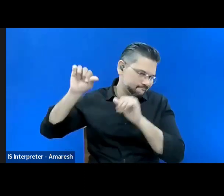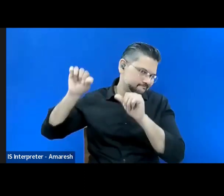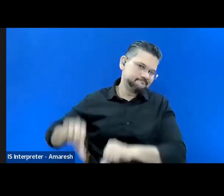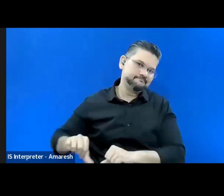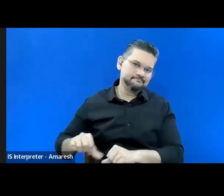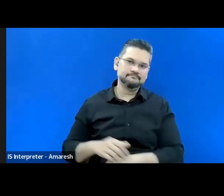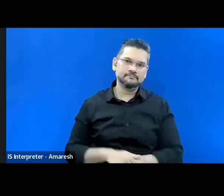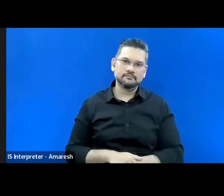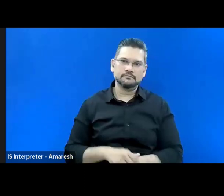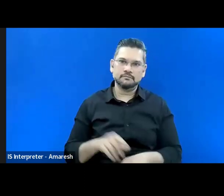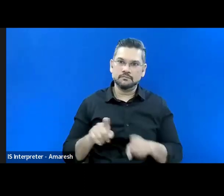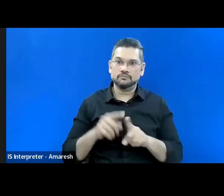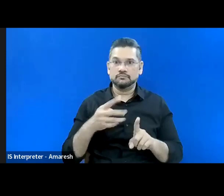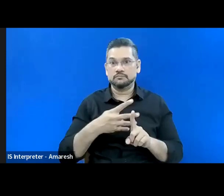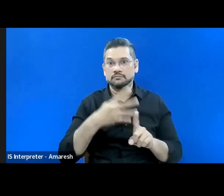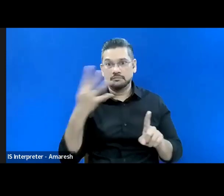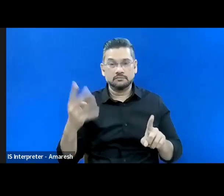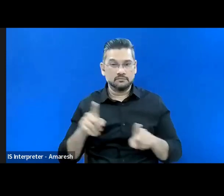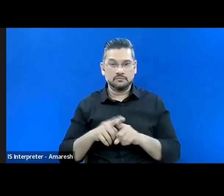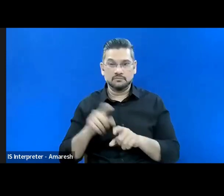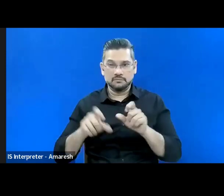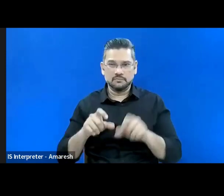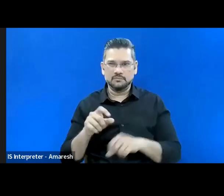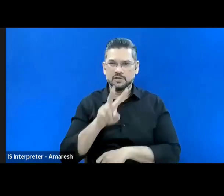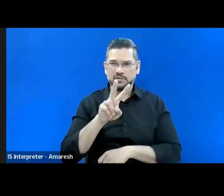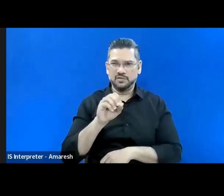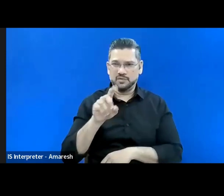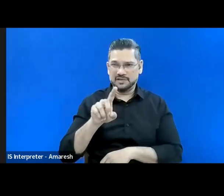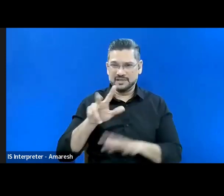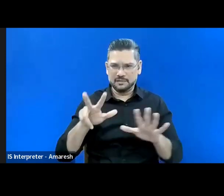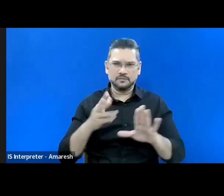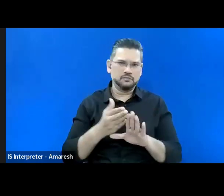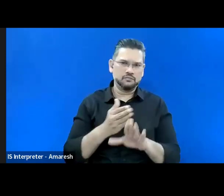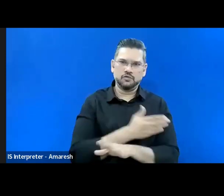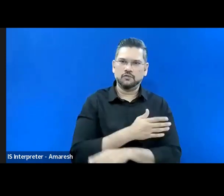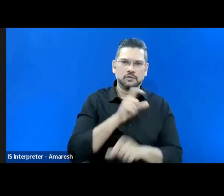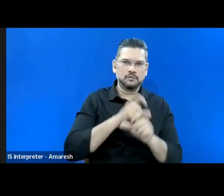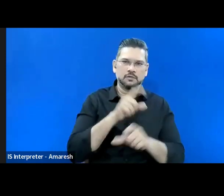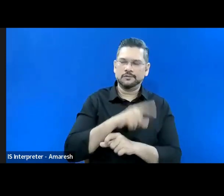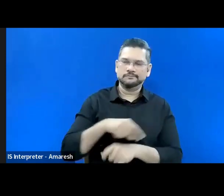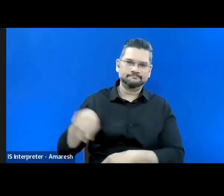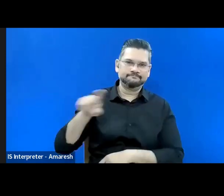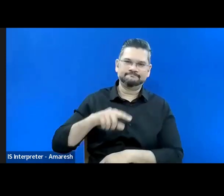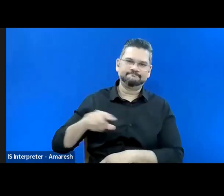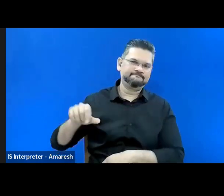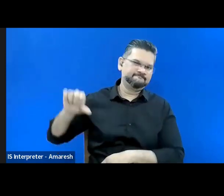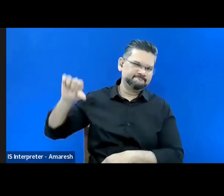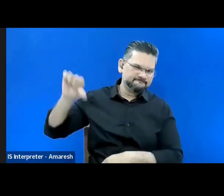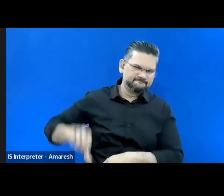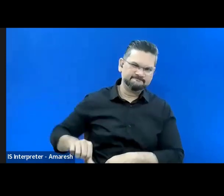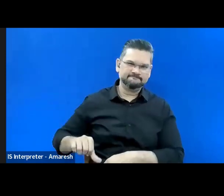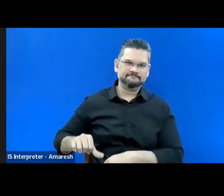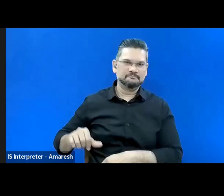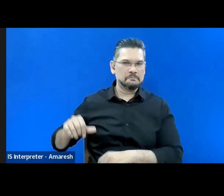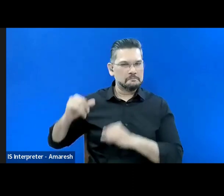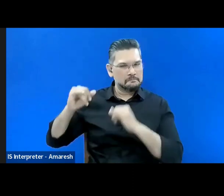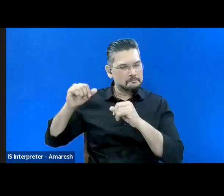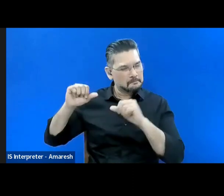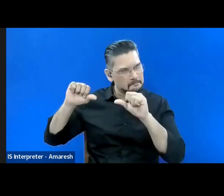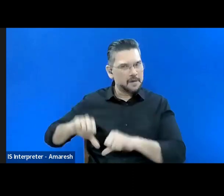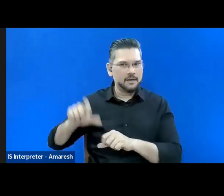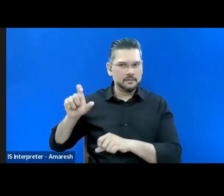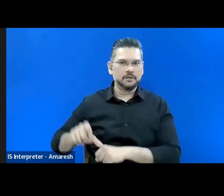considered criminal before 2018 in India, and it was decriminalized. Homosexuality was decriminalized recently